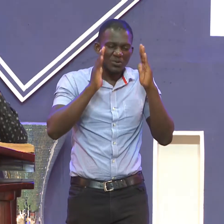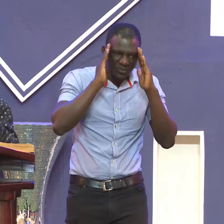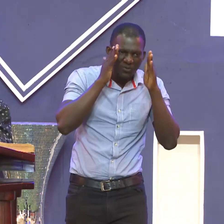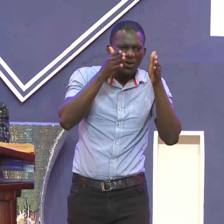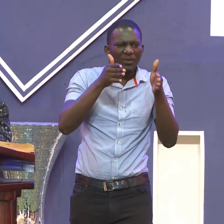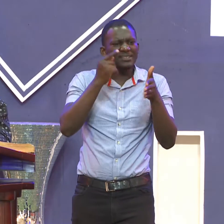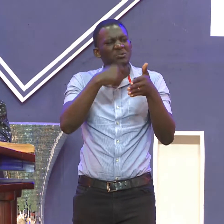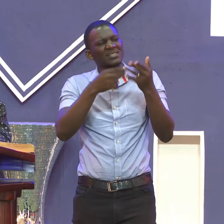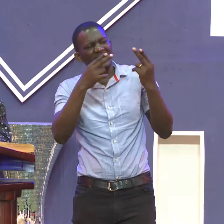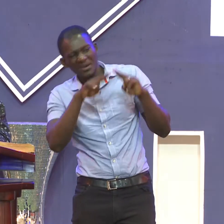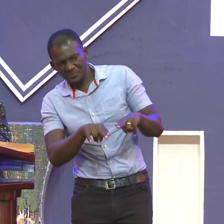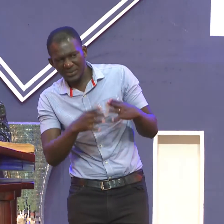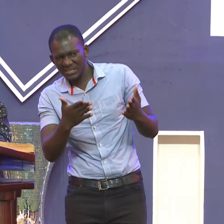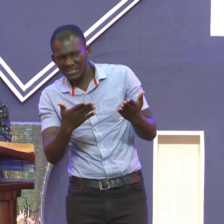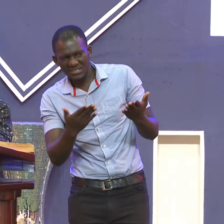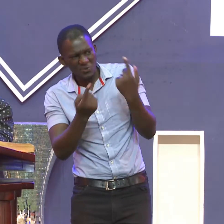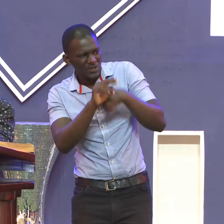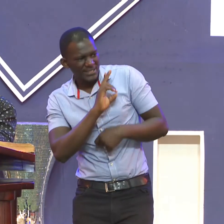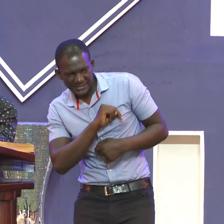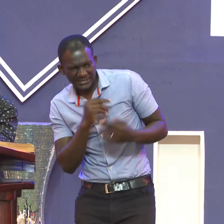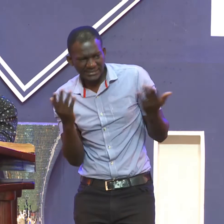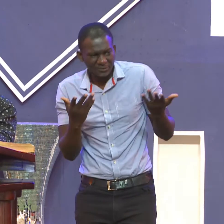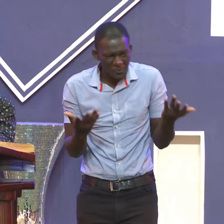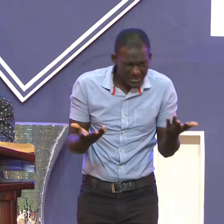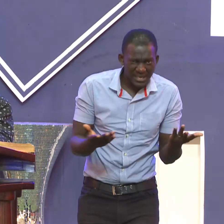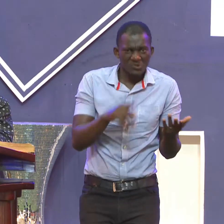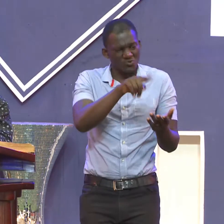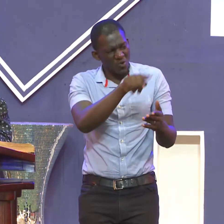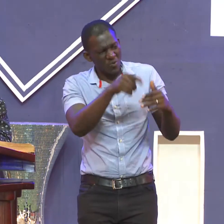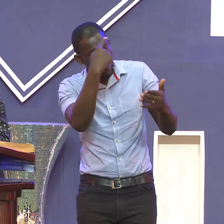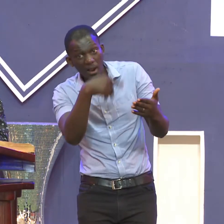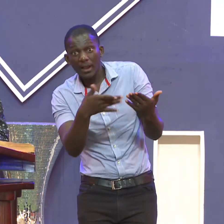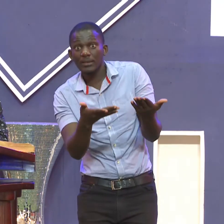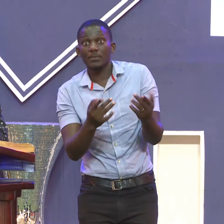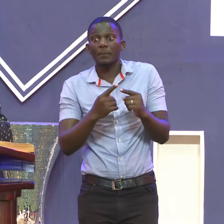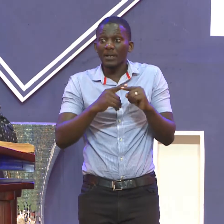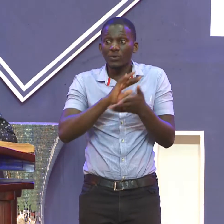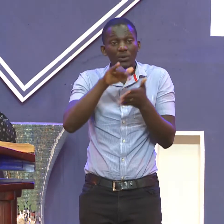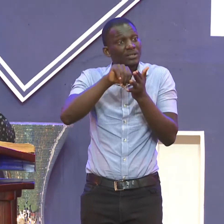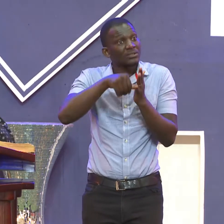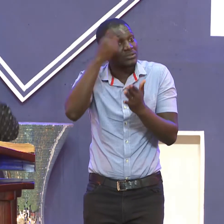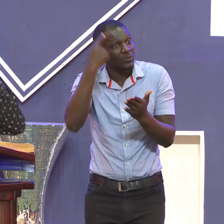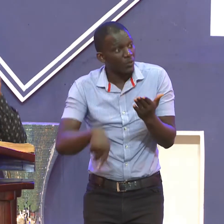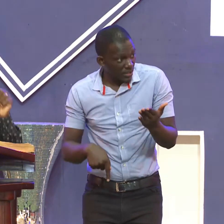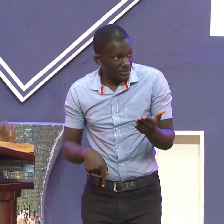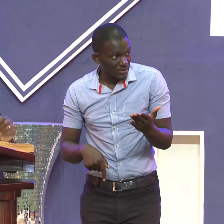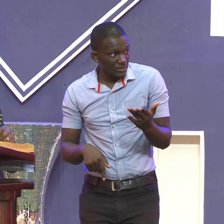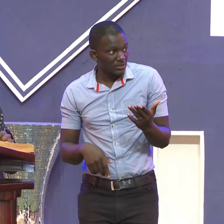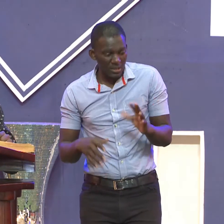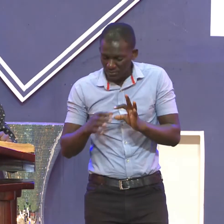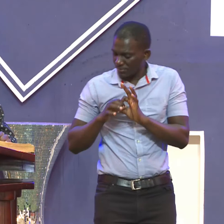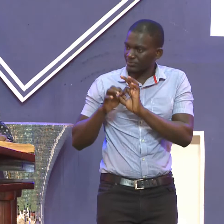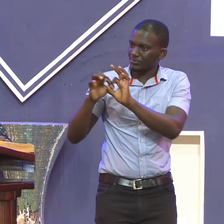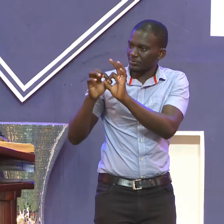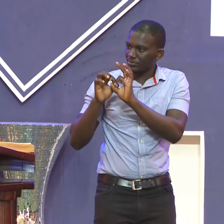wrong, meaning that they had to focus on the things that had gone wrong. Naye ng'ensonga yonna yali yankolagana yaabwe na Katonda. But